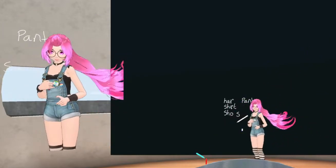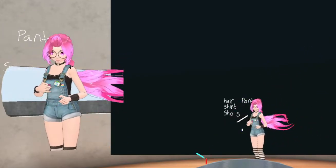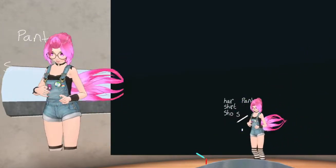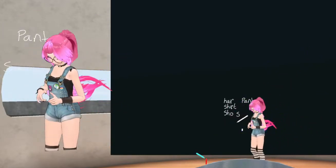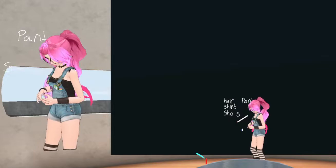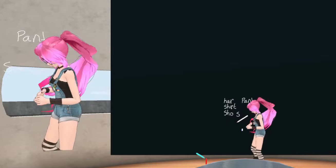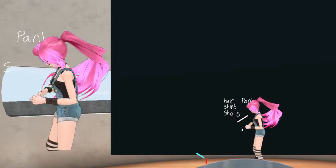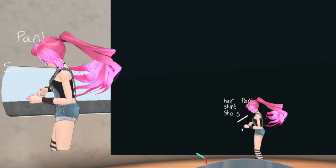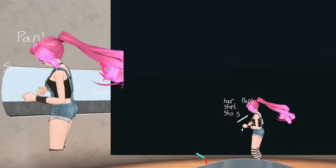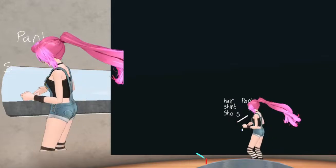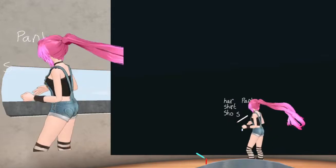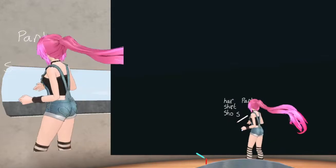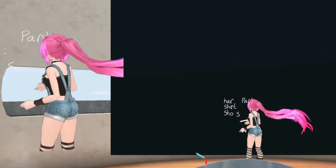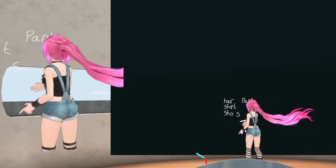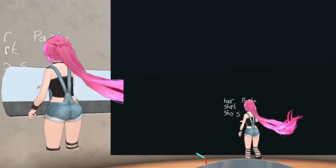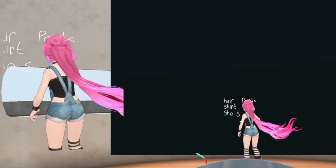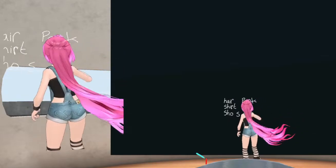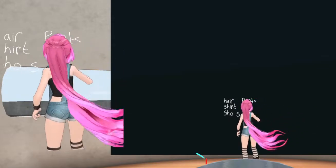Sorry.